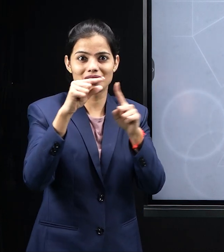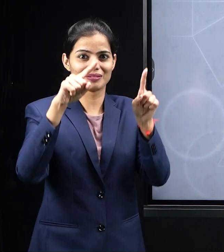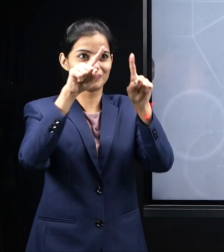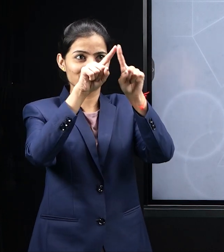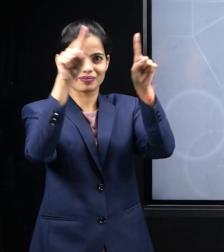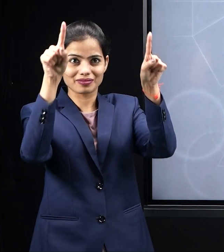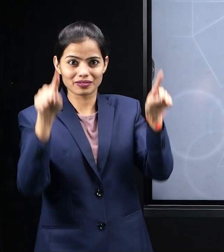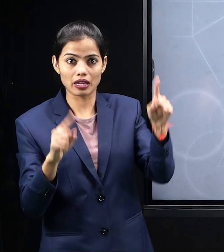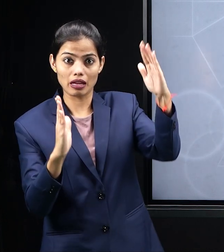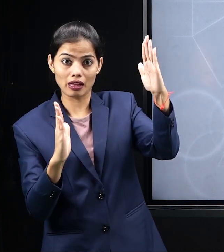rhombuses.